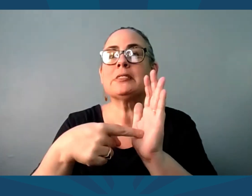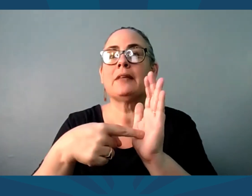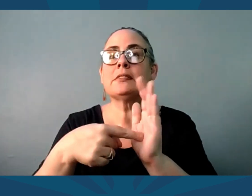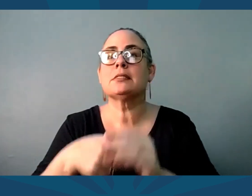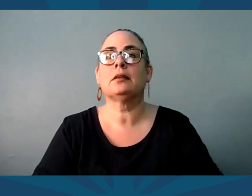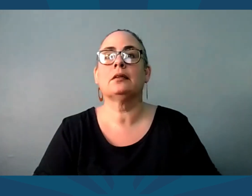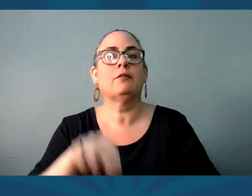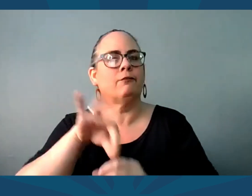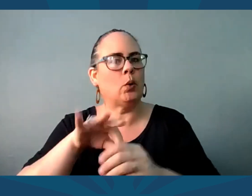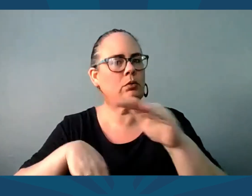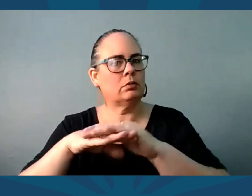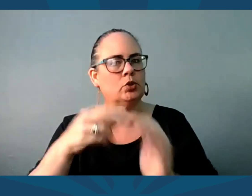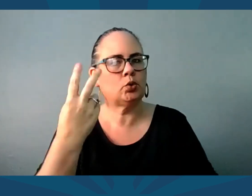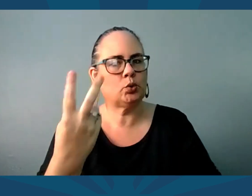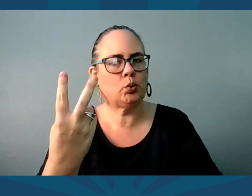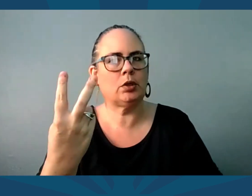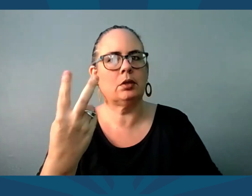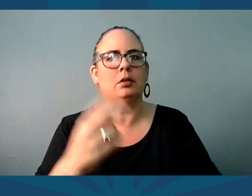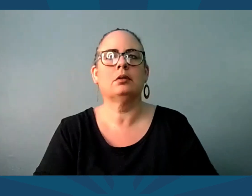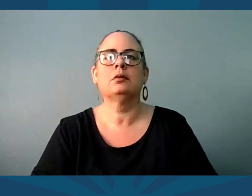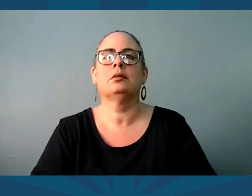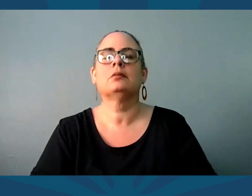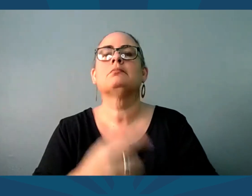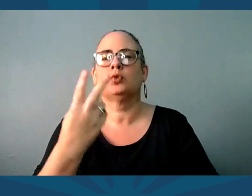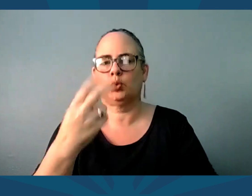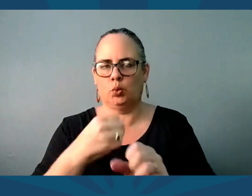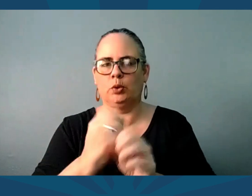State House of Representatives. Vote for not more than